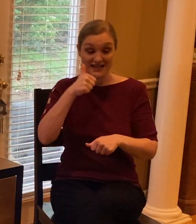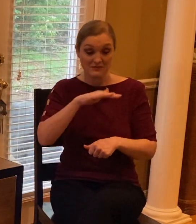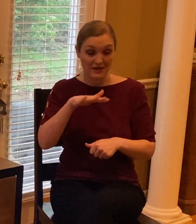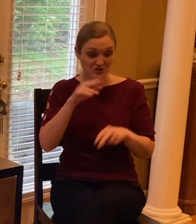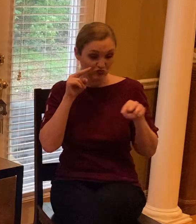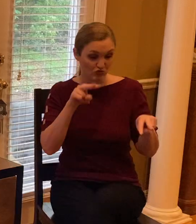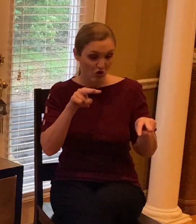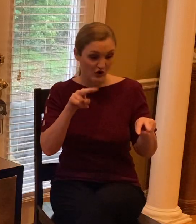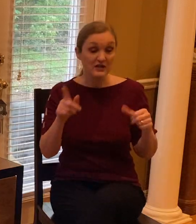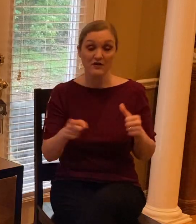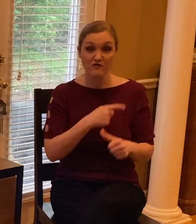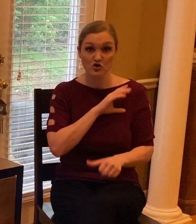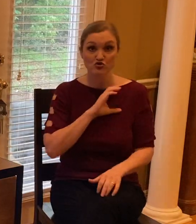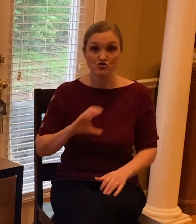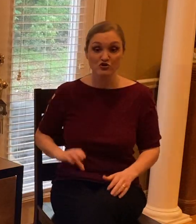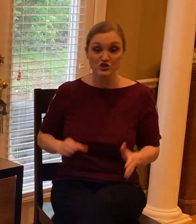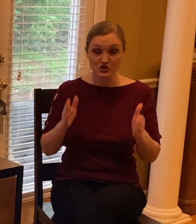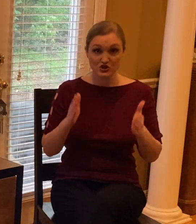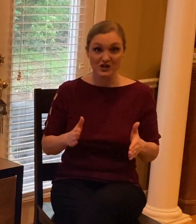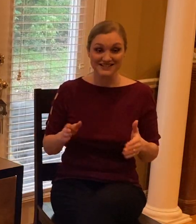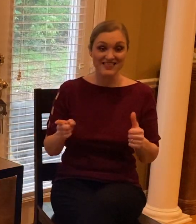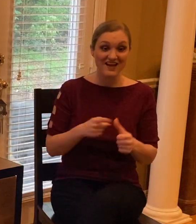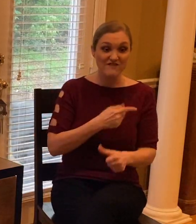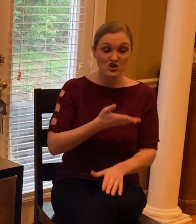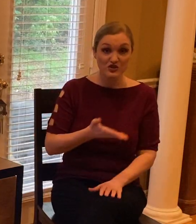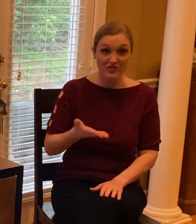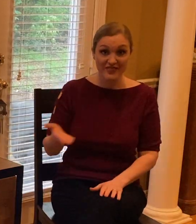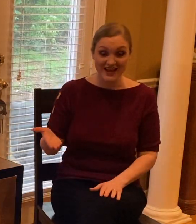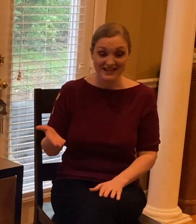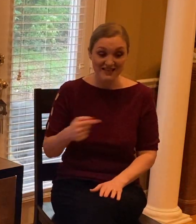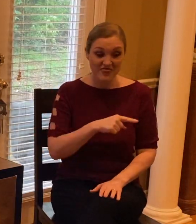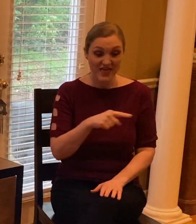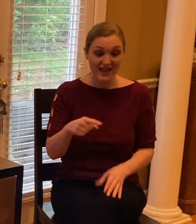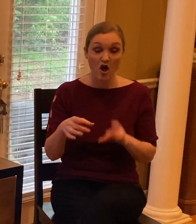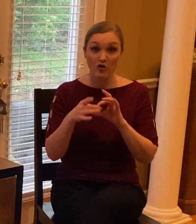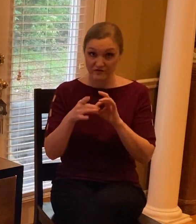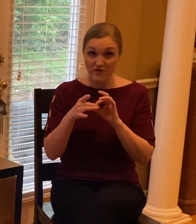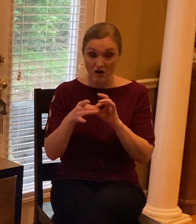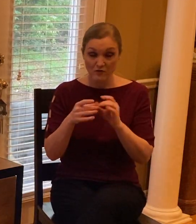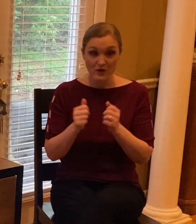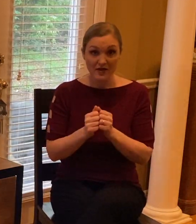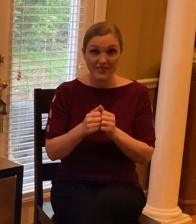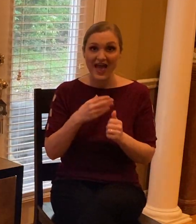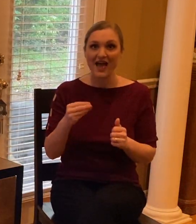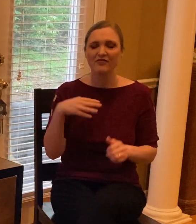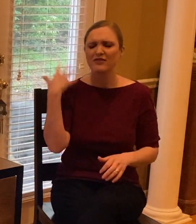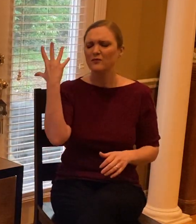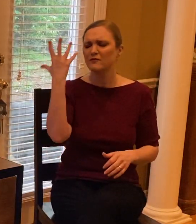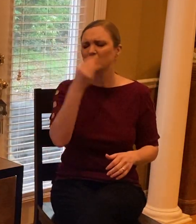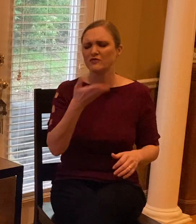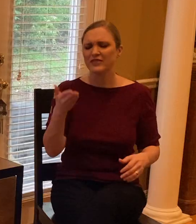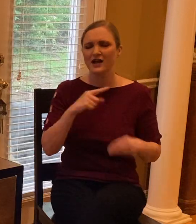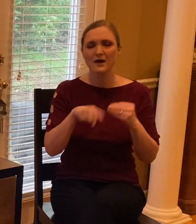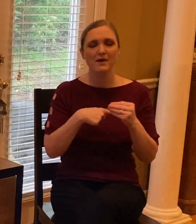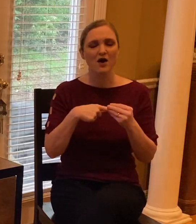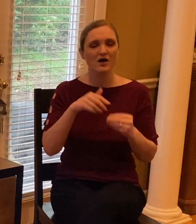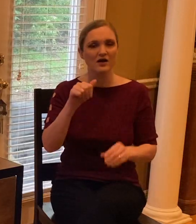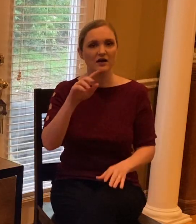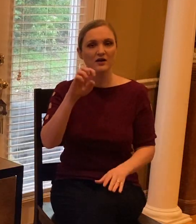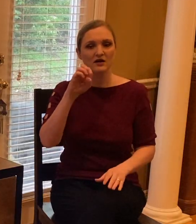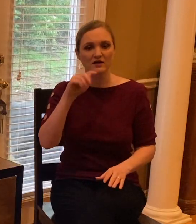those very first Christians and the very first things that they were involved in? And the beautiful thing about Acts chapter